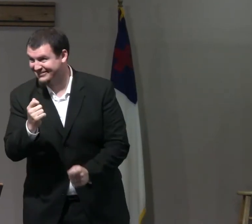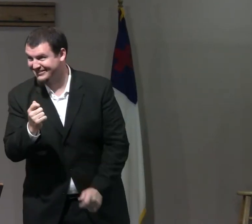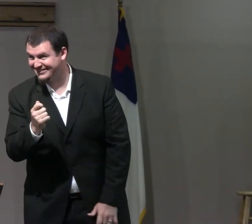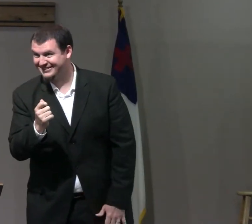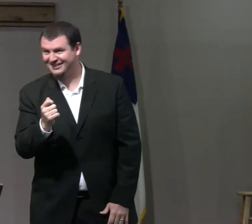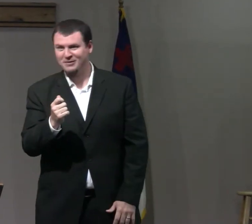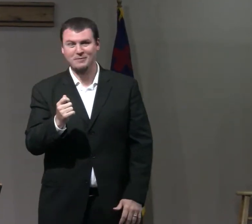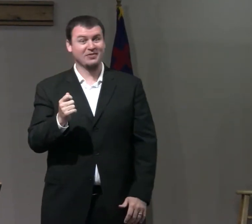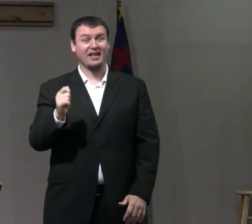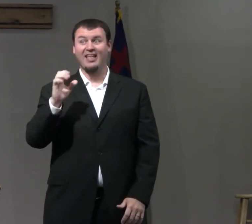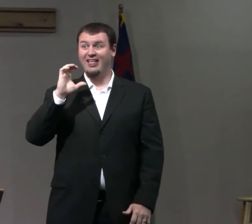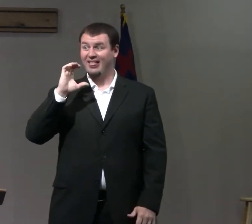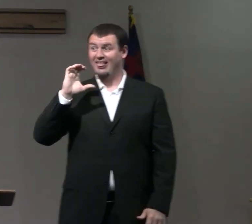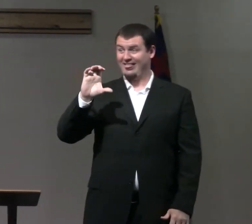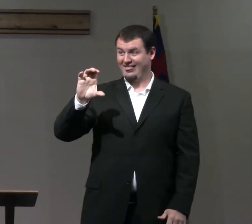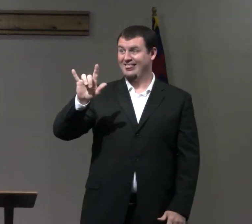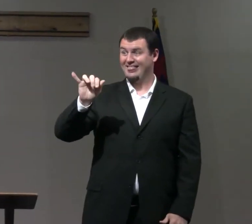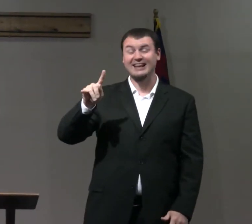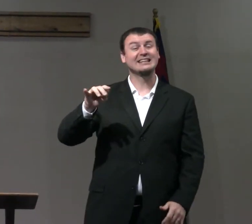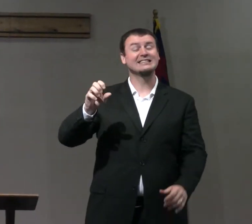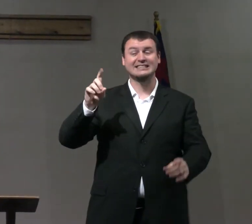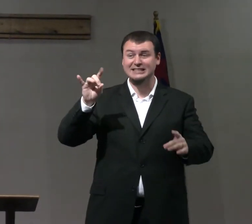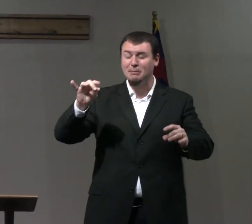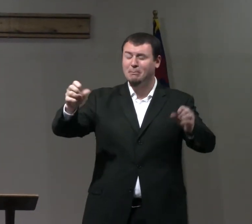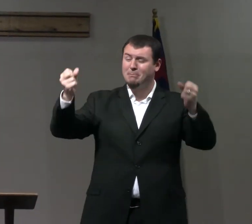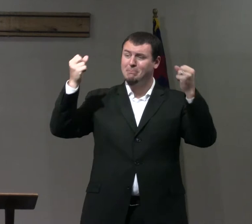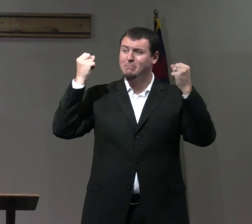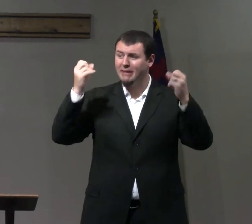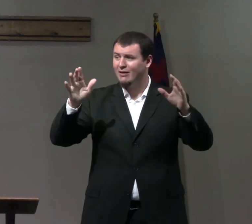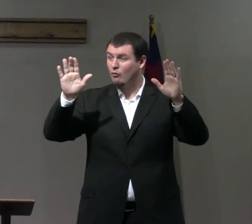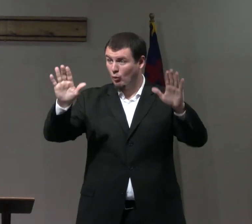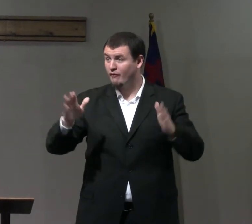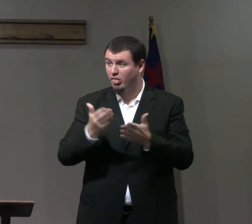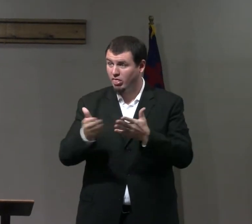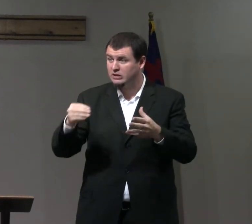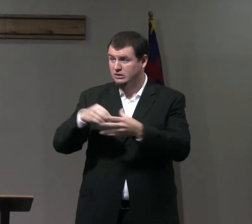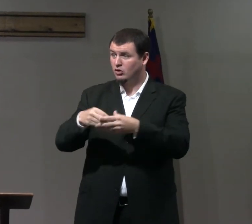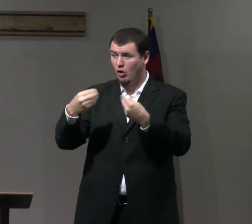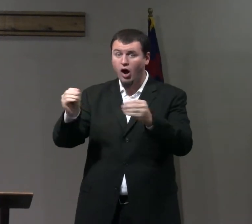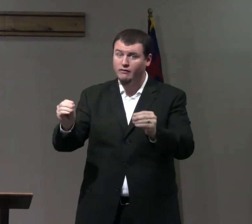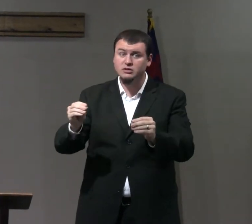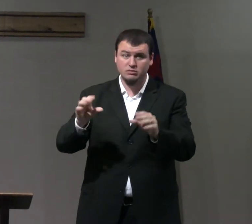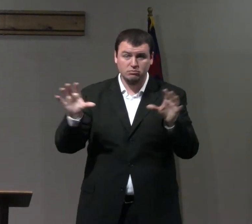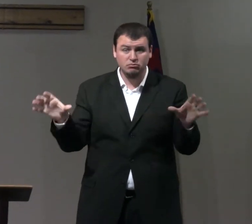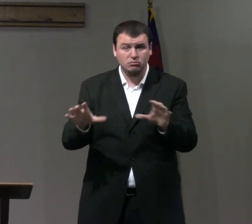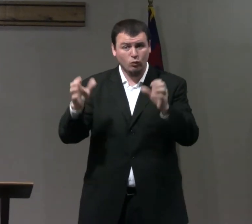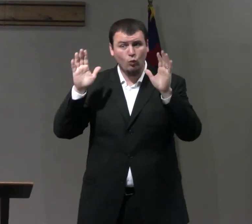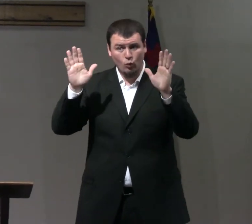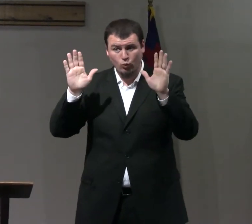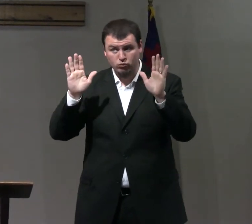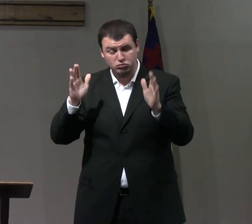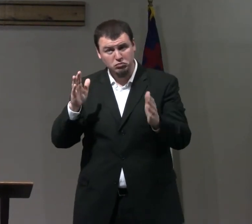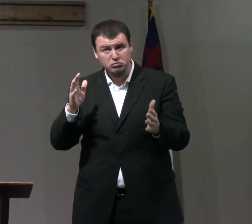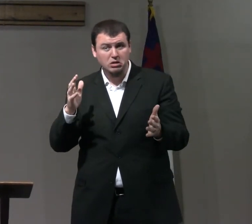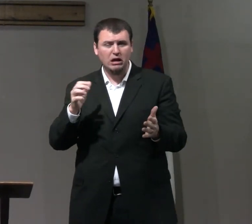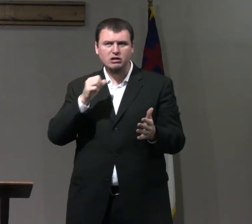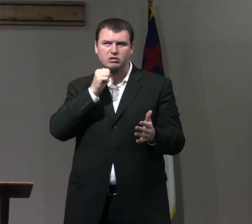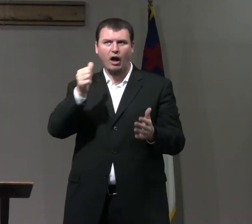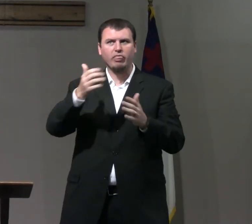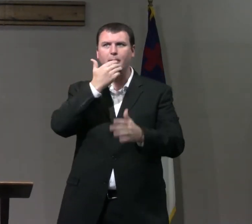that's interesting. That Clinton did even many wonderful things in the office.